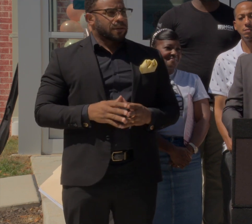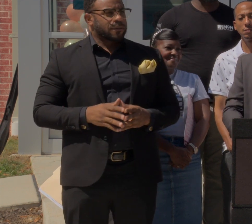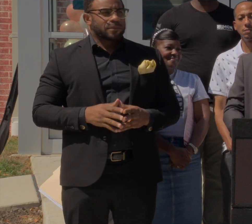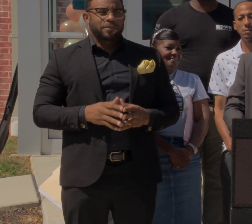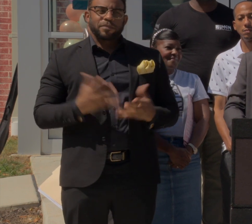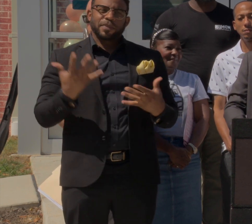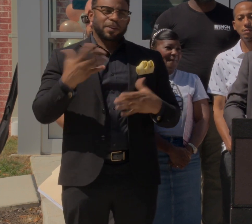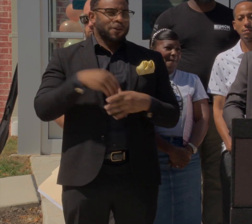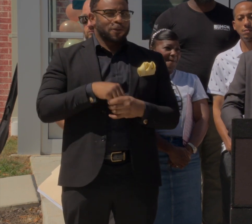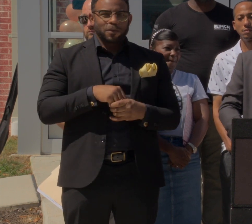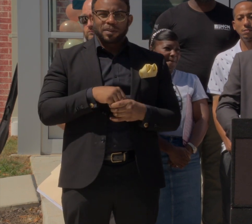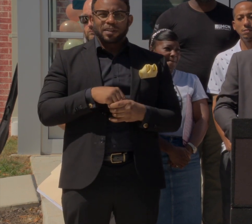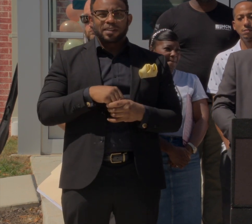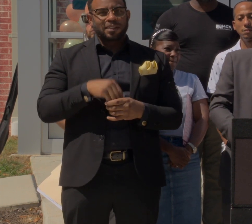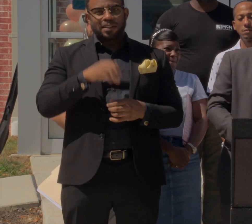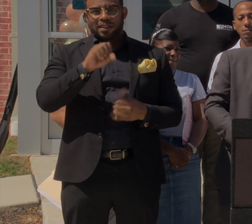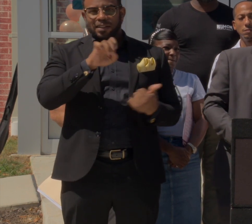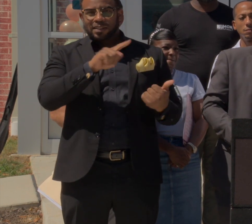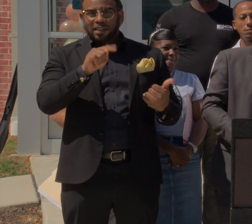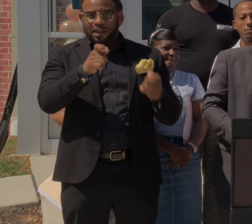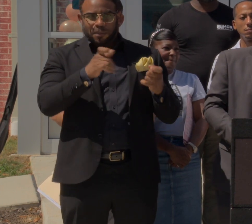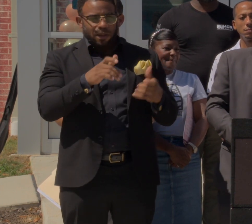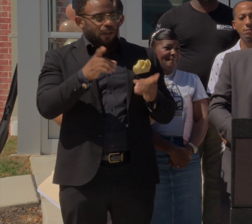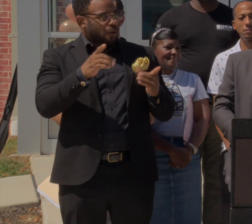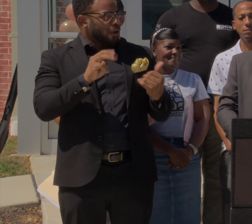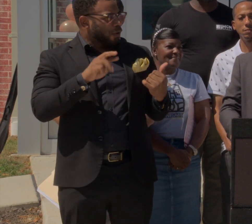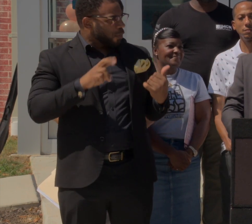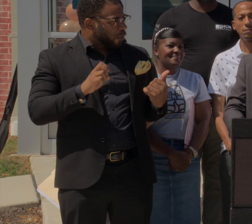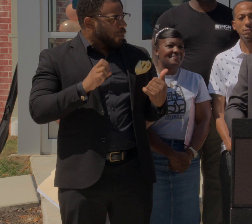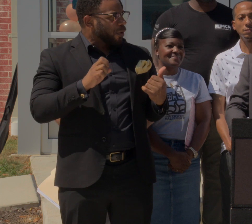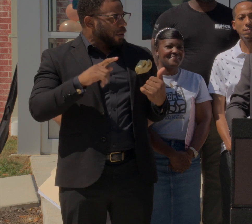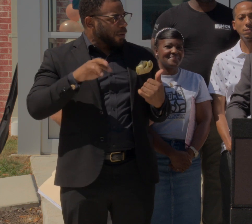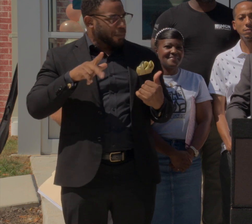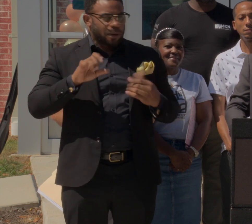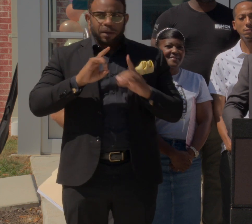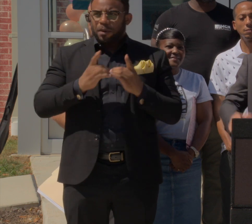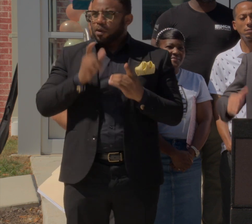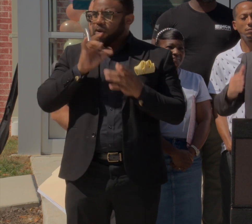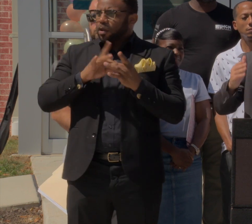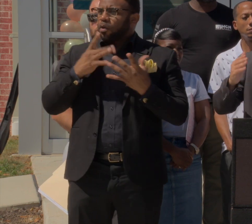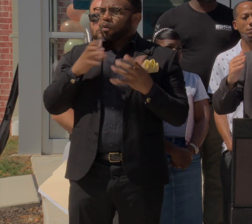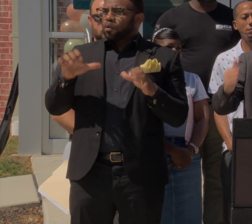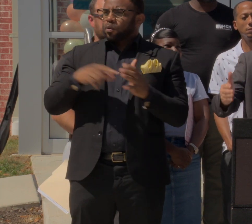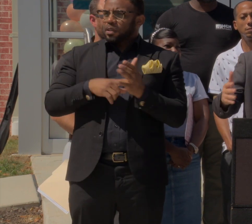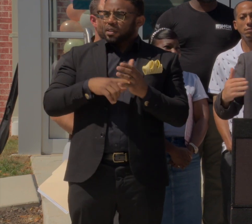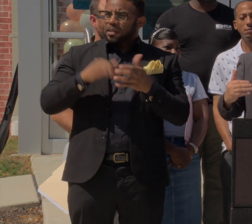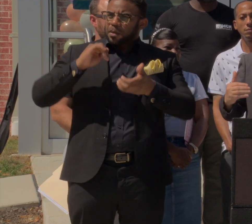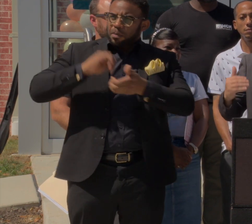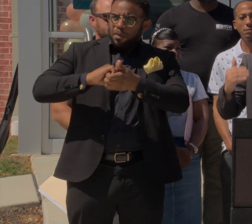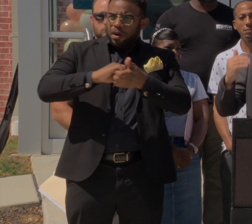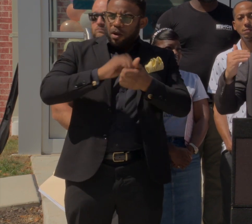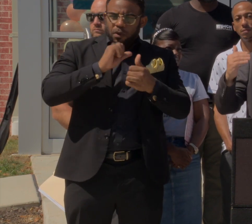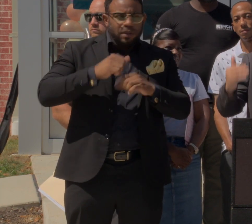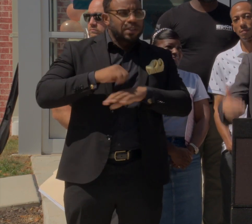It's included the Scott administration and Director Moore and the Parks Department, who have said, we want to do this in partnership. We will stand up and do this